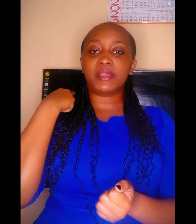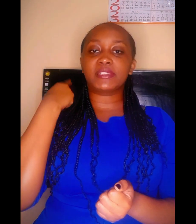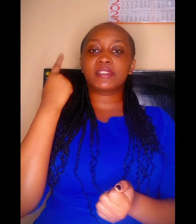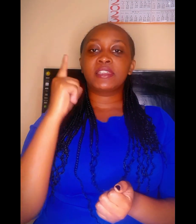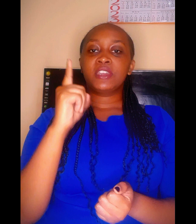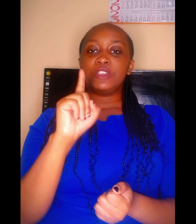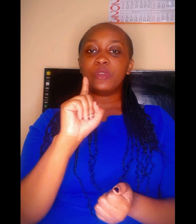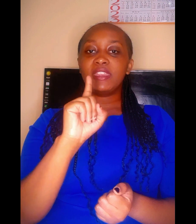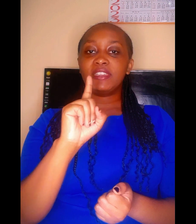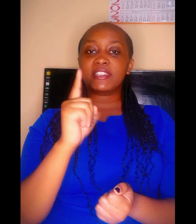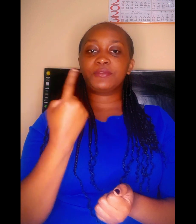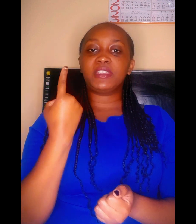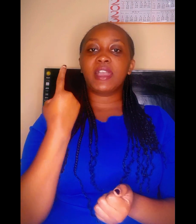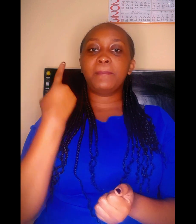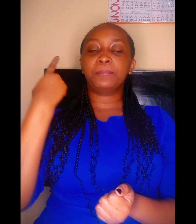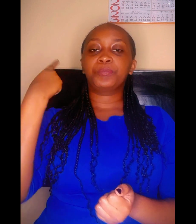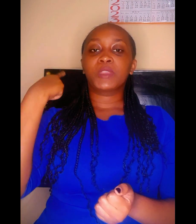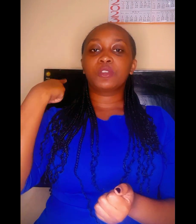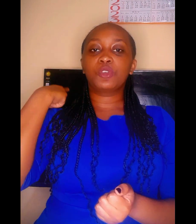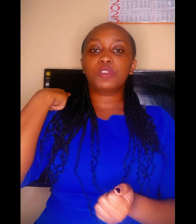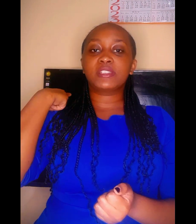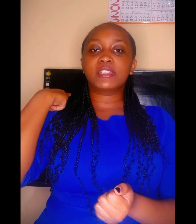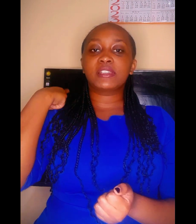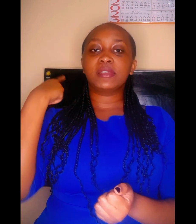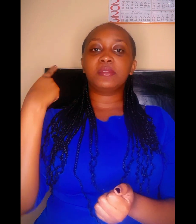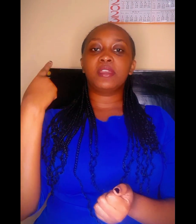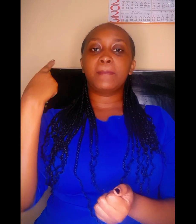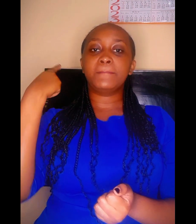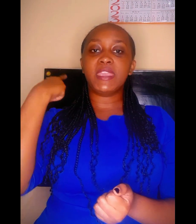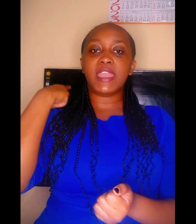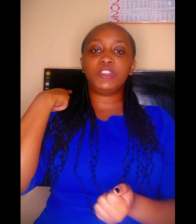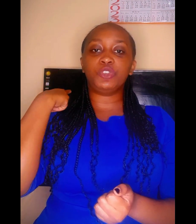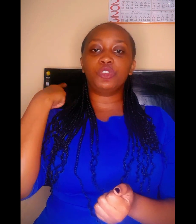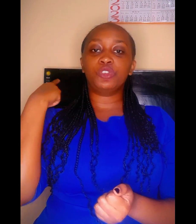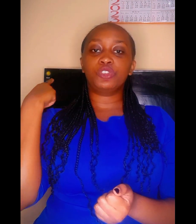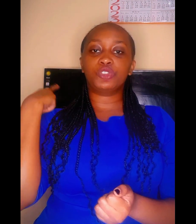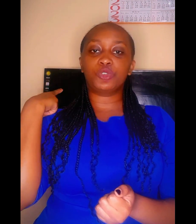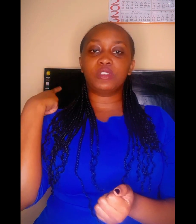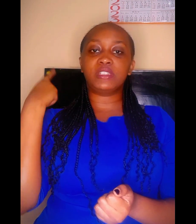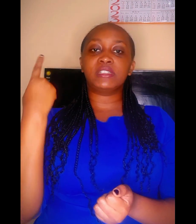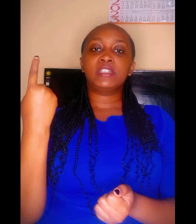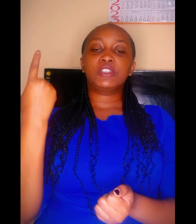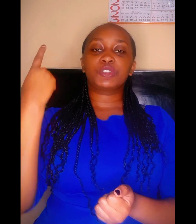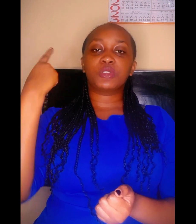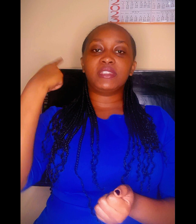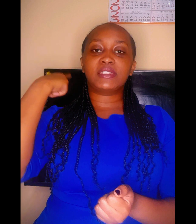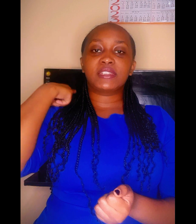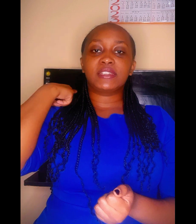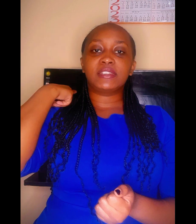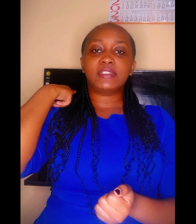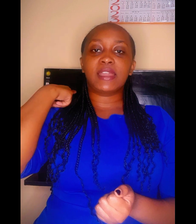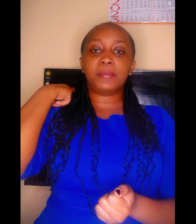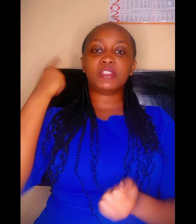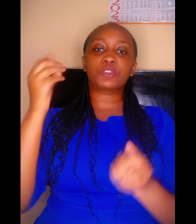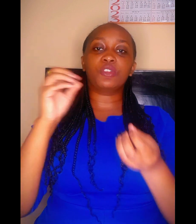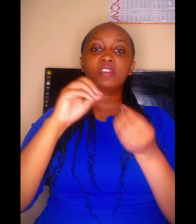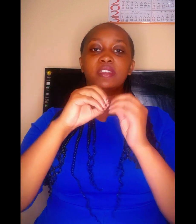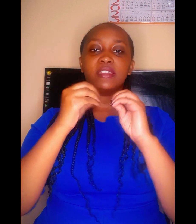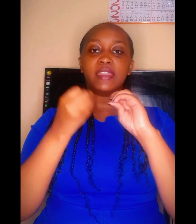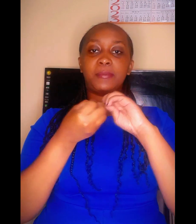Numbers. Your index finger goes behind your shoulder. So it's Numbers or